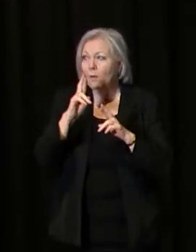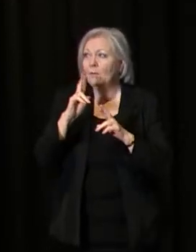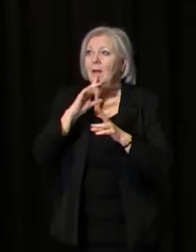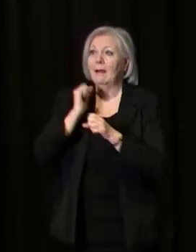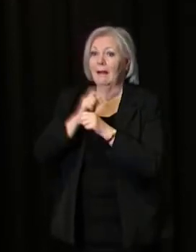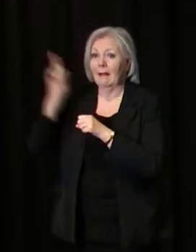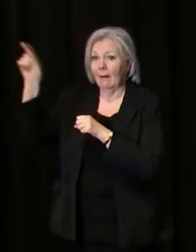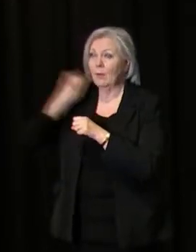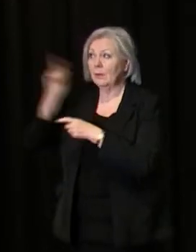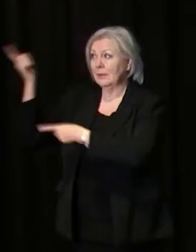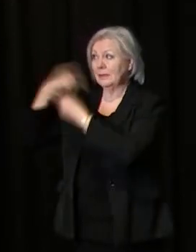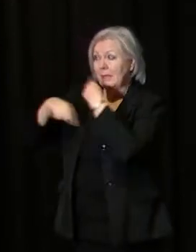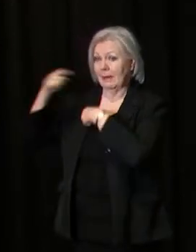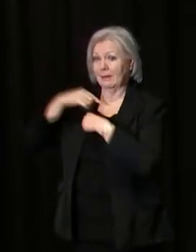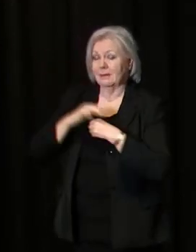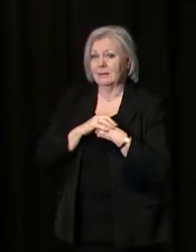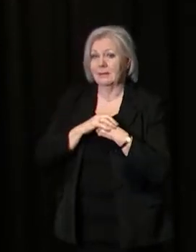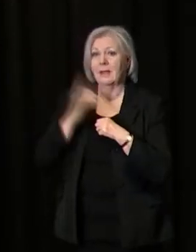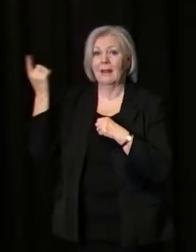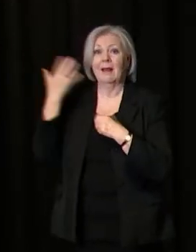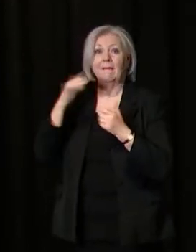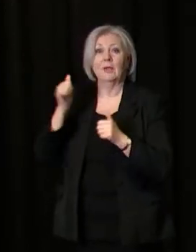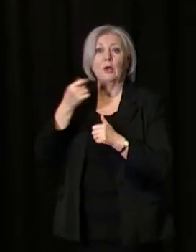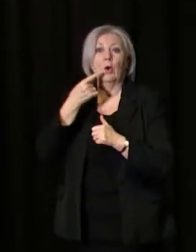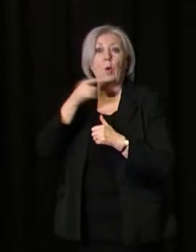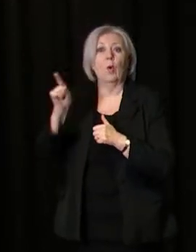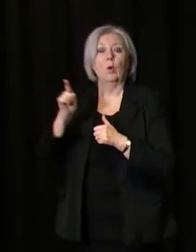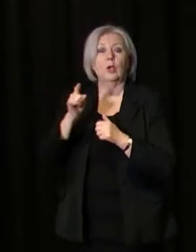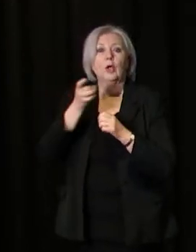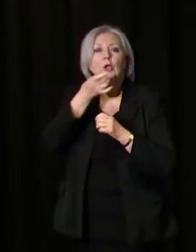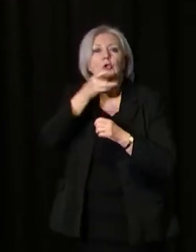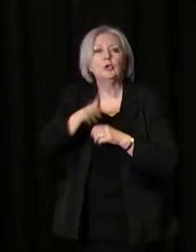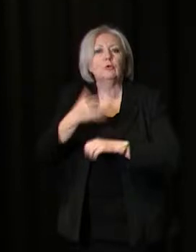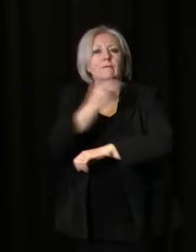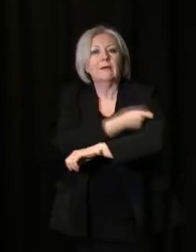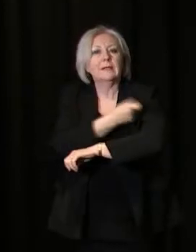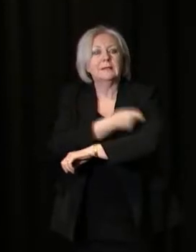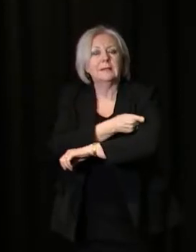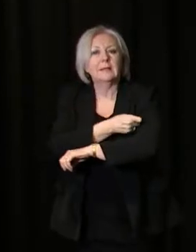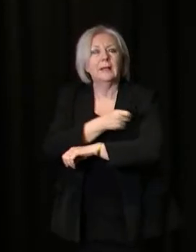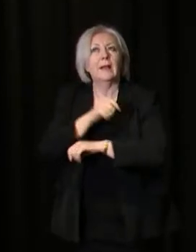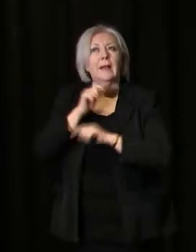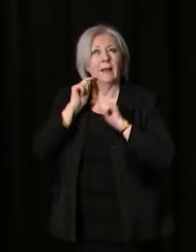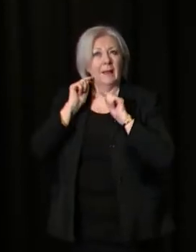for all of us that they've ordered a whole lot of pediatric vaccines. I know that's what's happened in